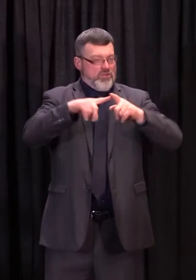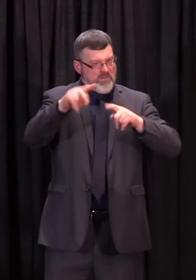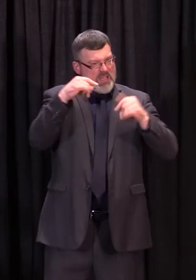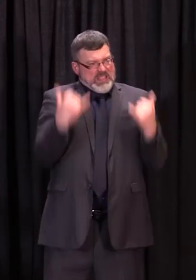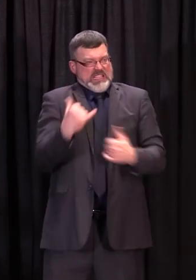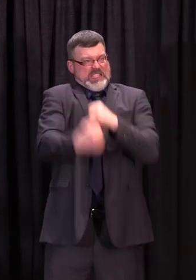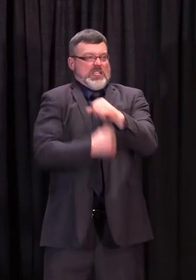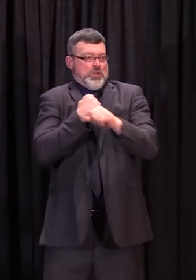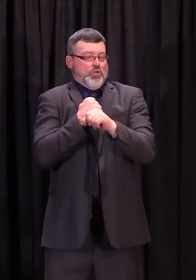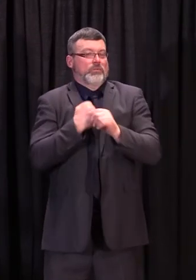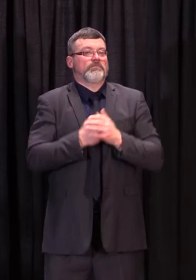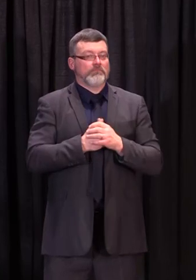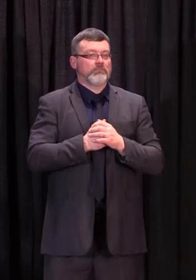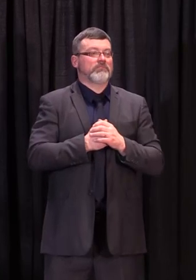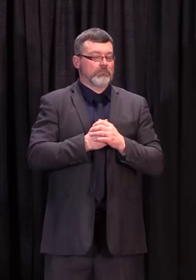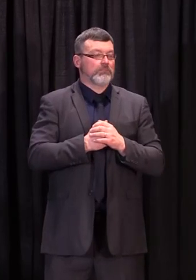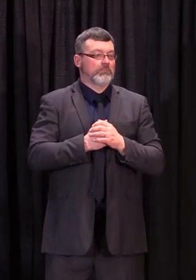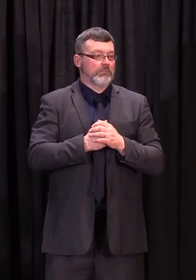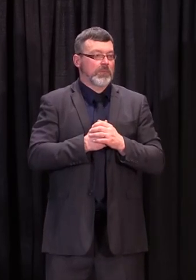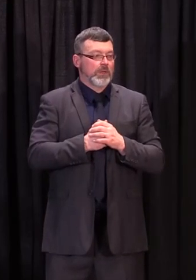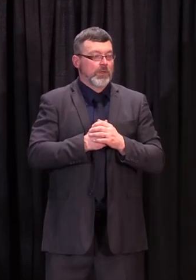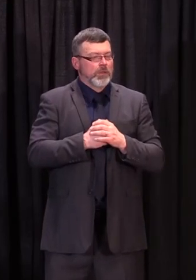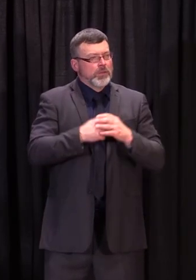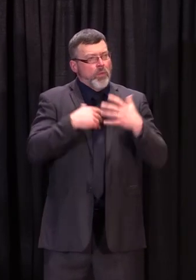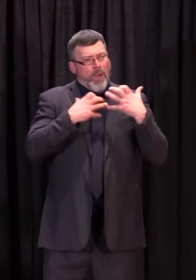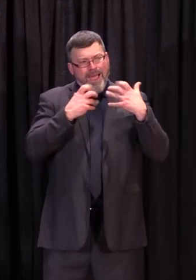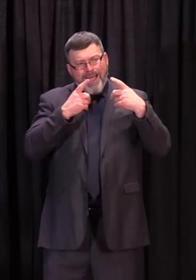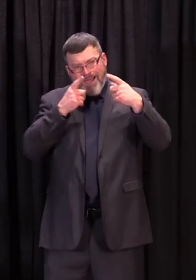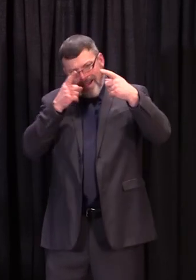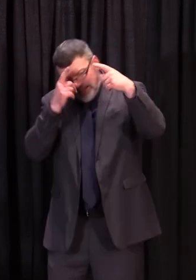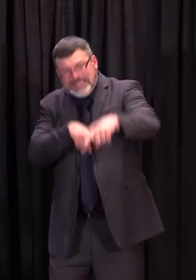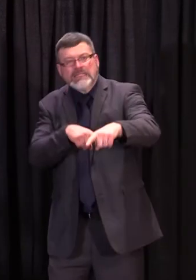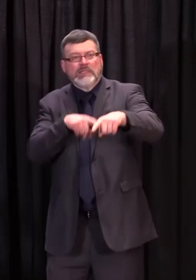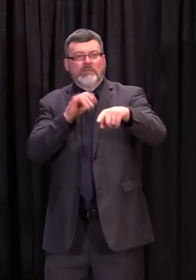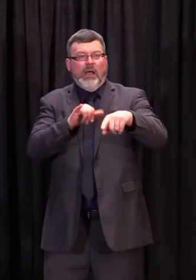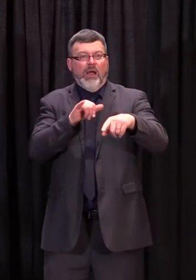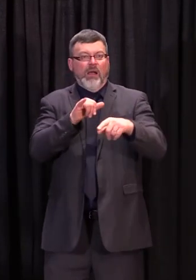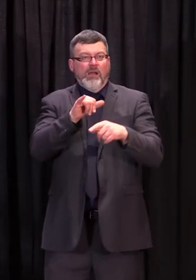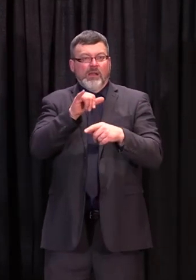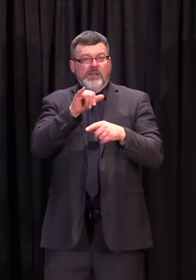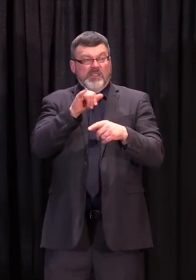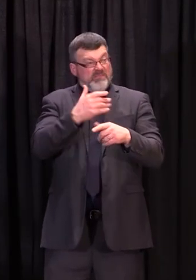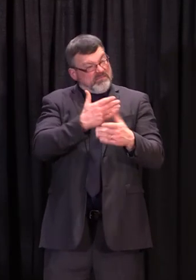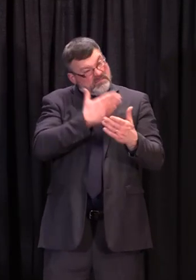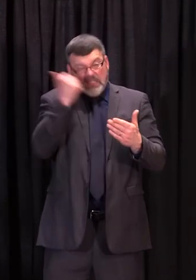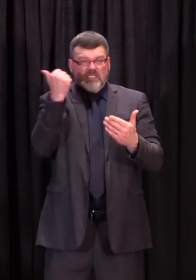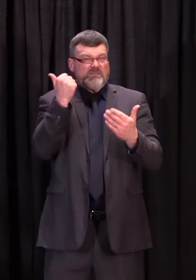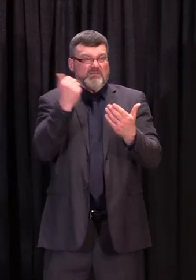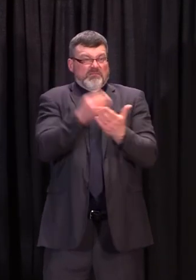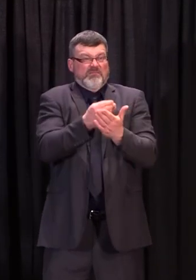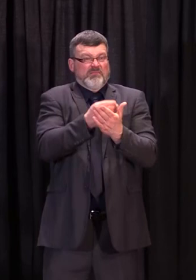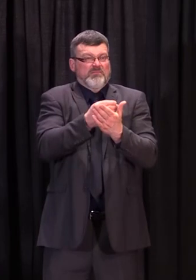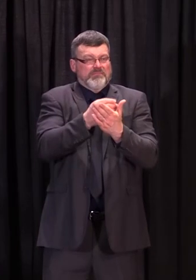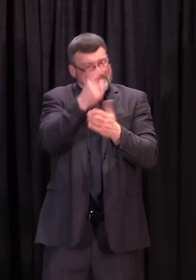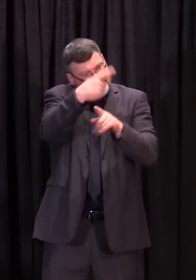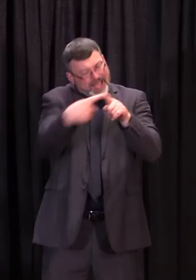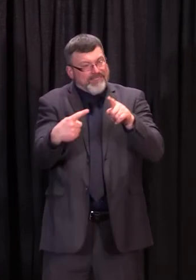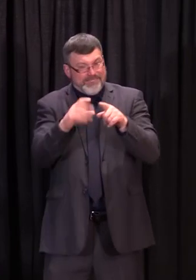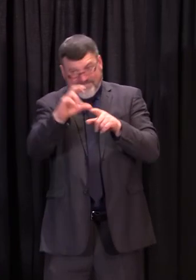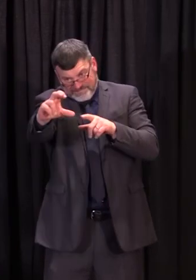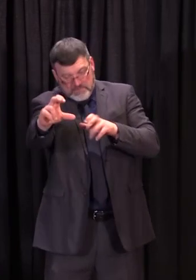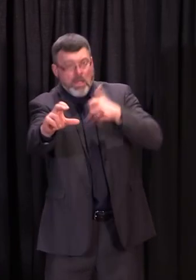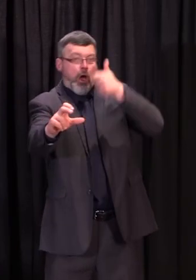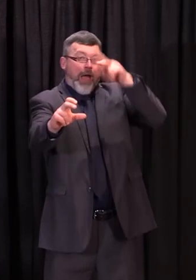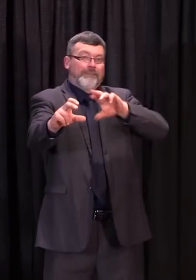And let's agree on how best to use the other half to equip tech centers to support more students with more